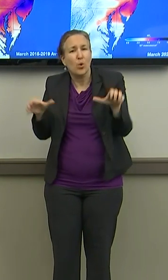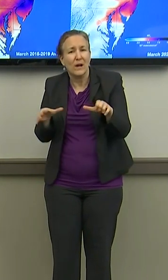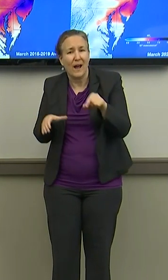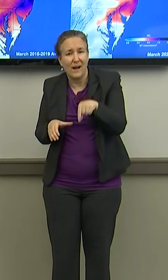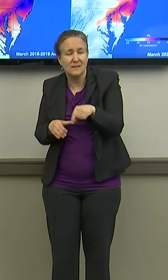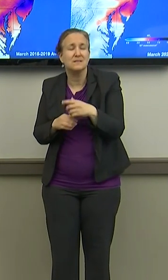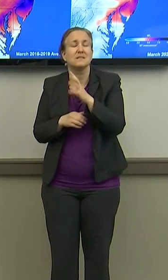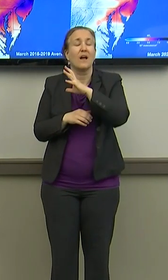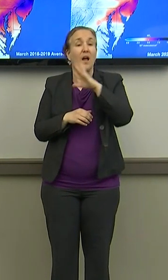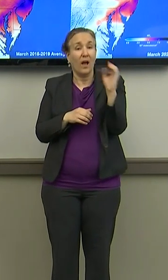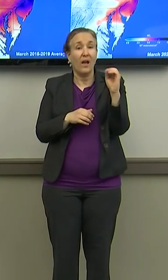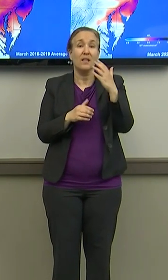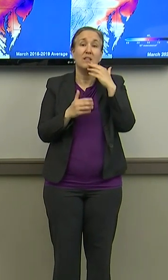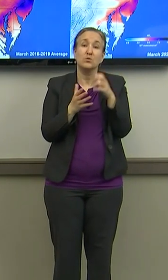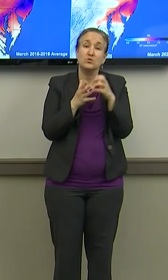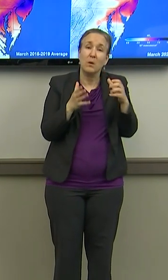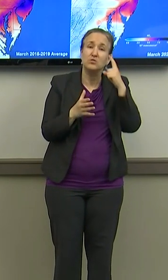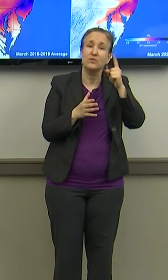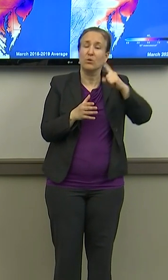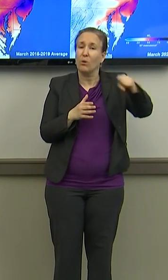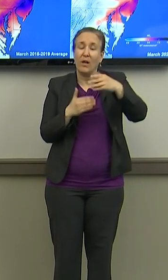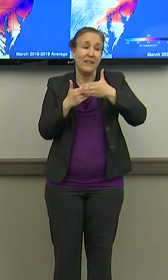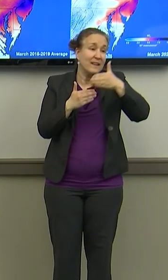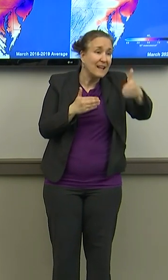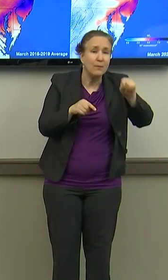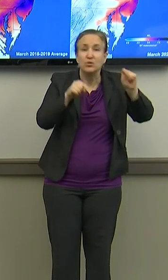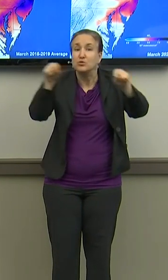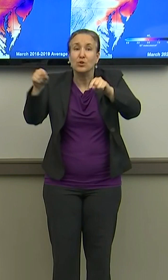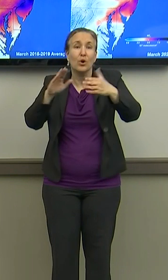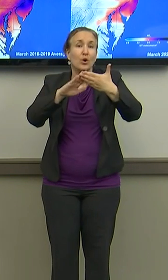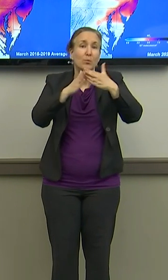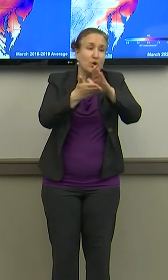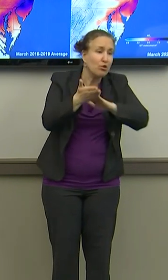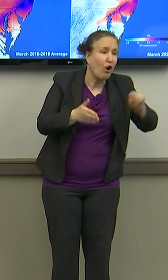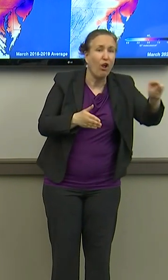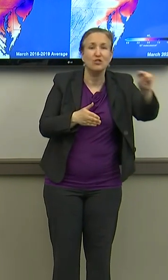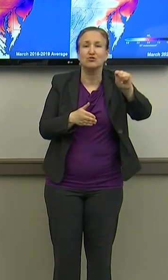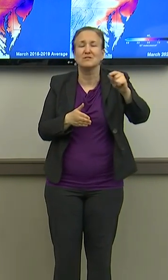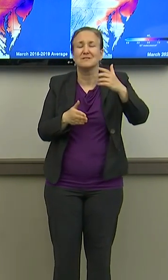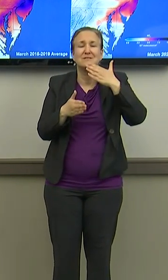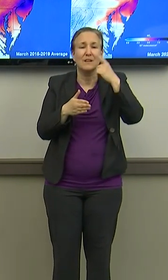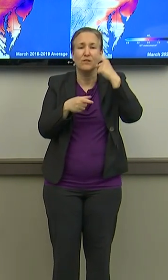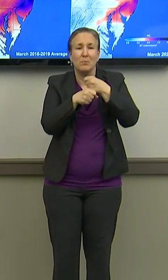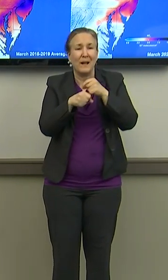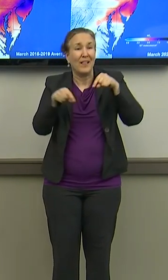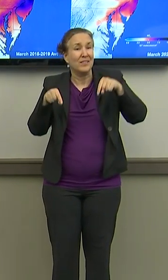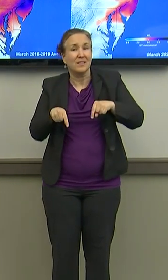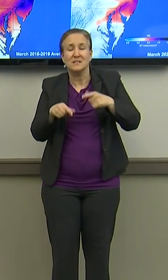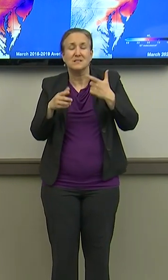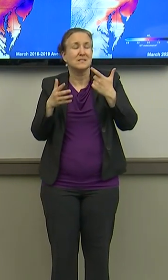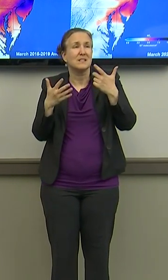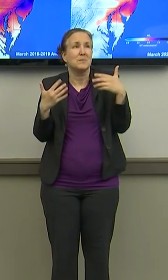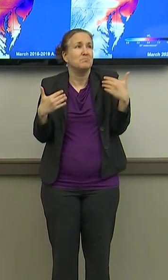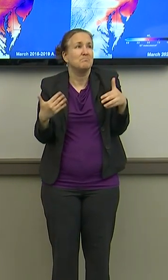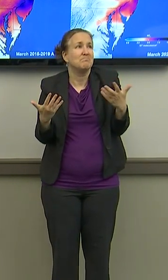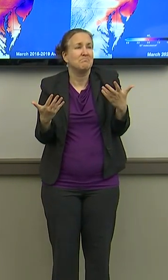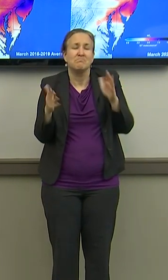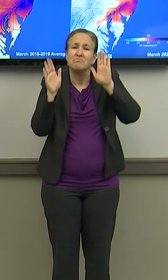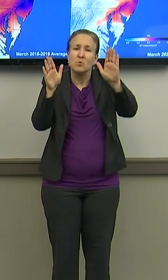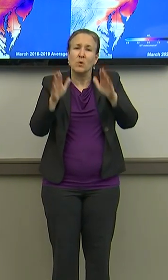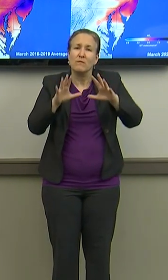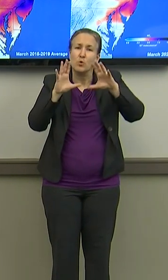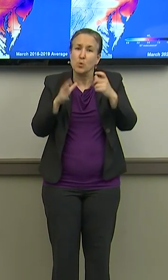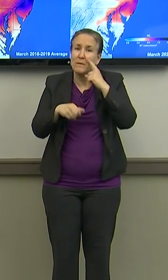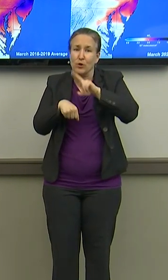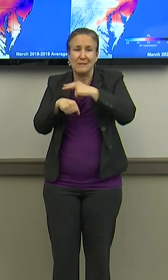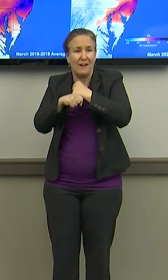this. And thank you so much to all the neighbors and the community college for making this incredibly wonderful group